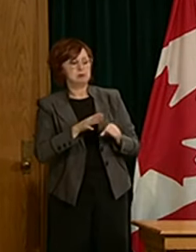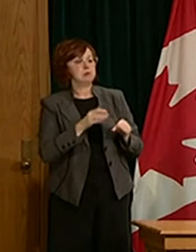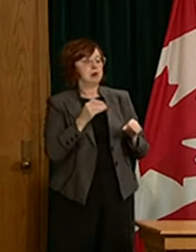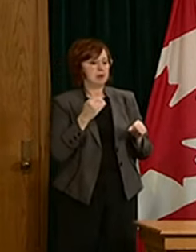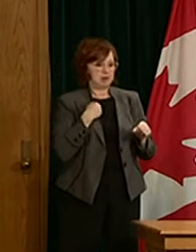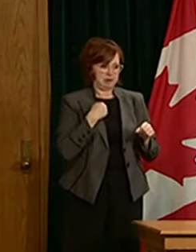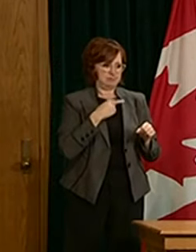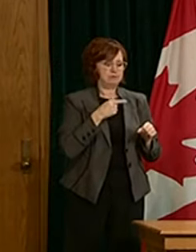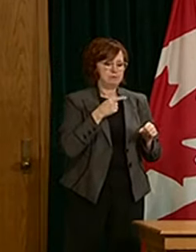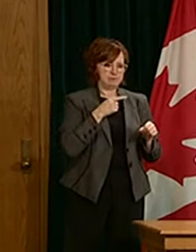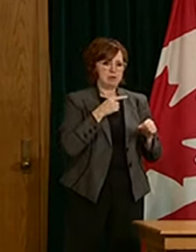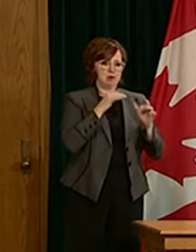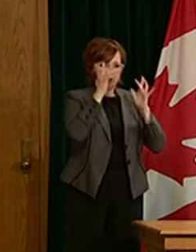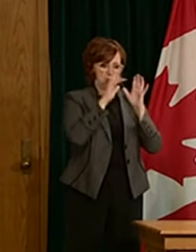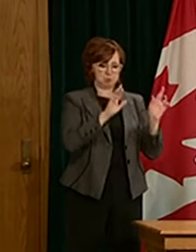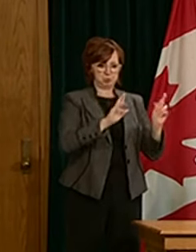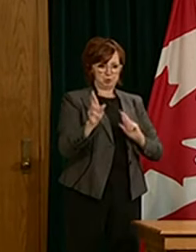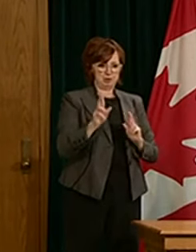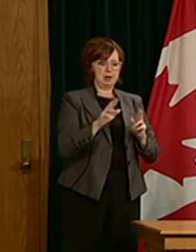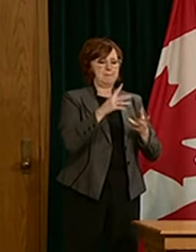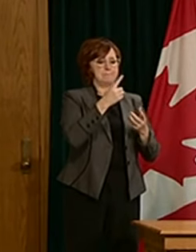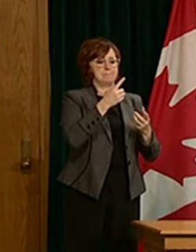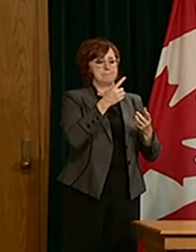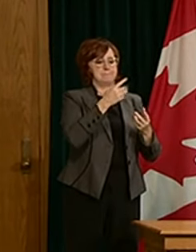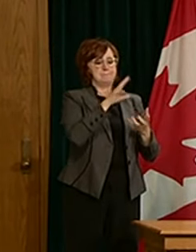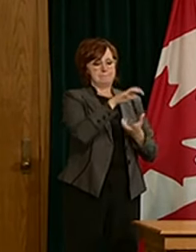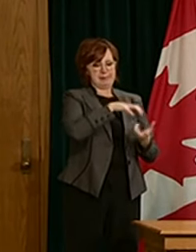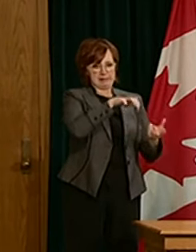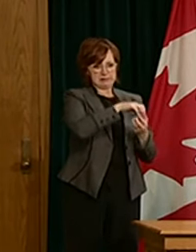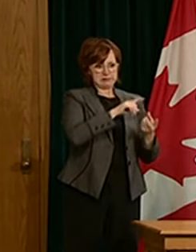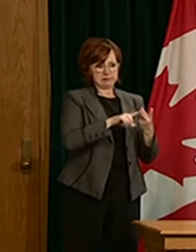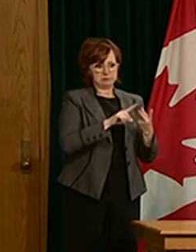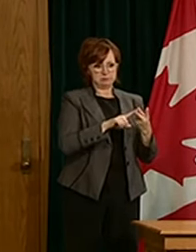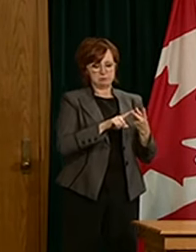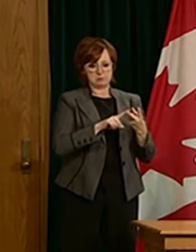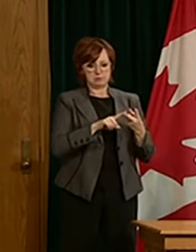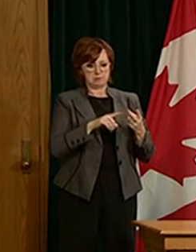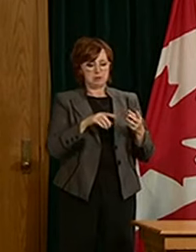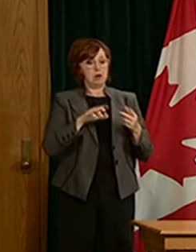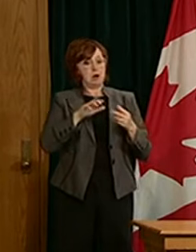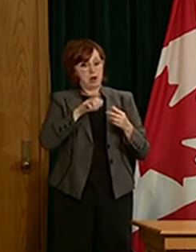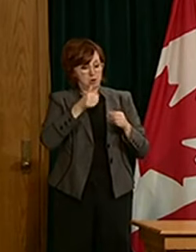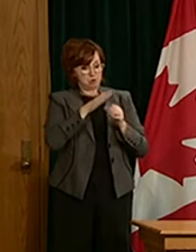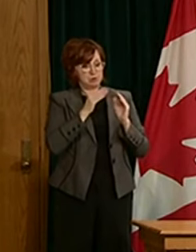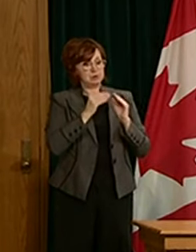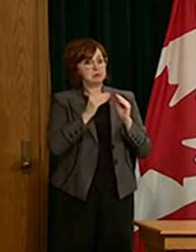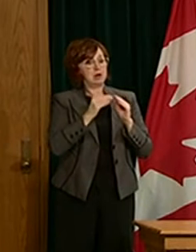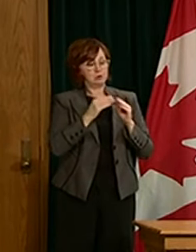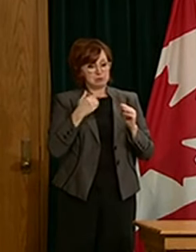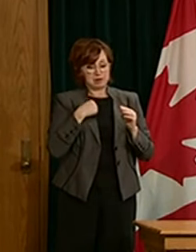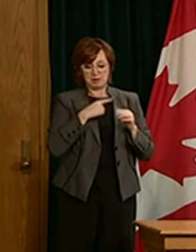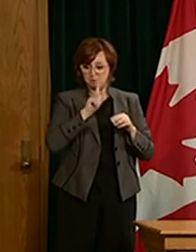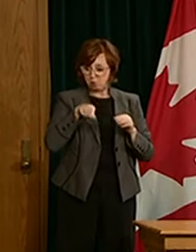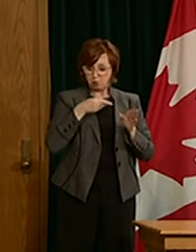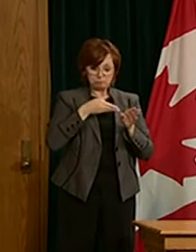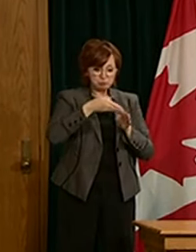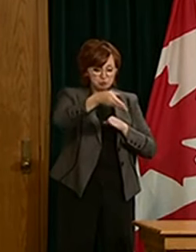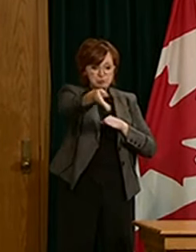designated as non-COVID hospitals. So they would not admit COVID-positive patients. Those COVID-positive patients would